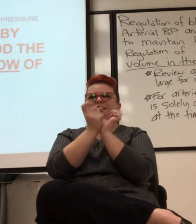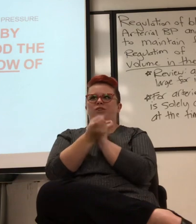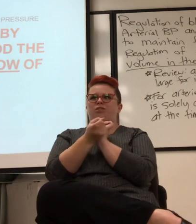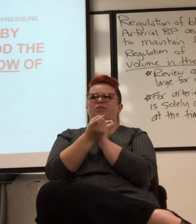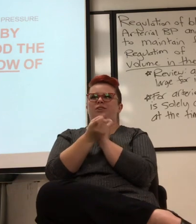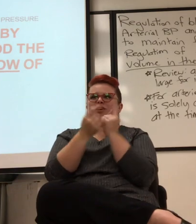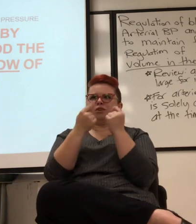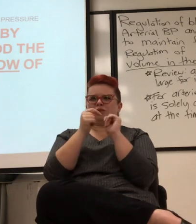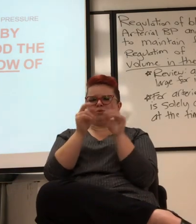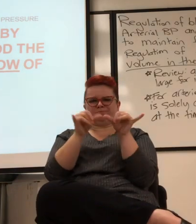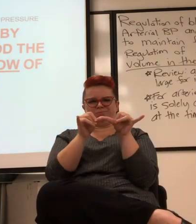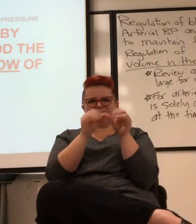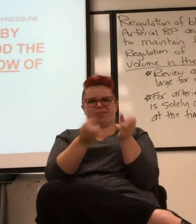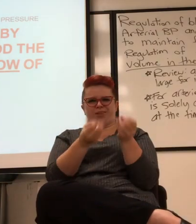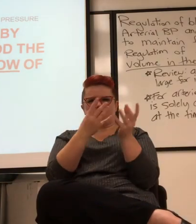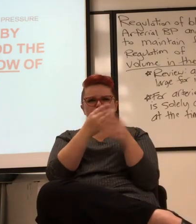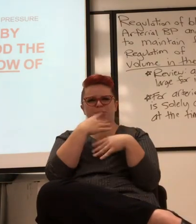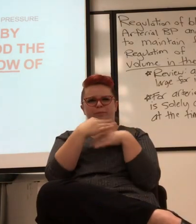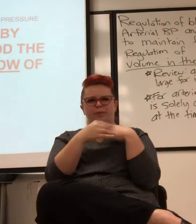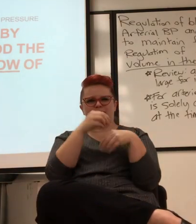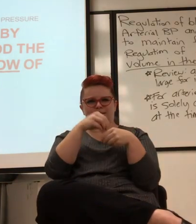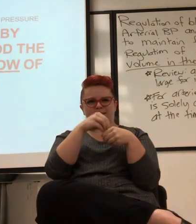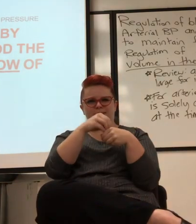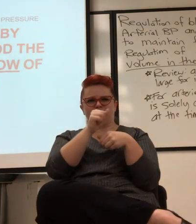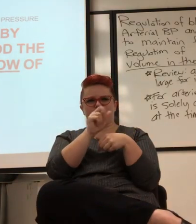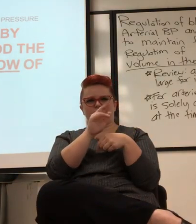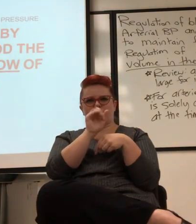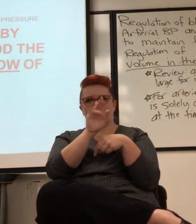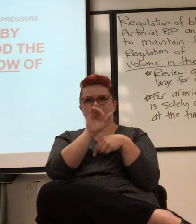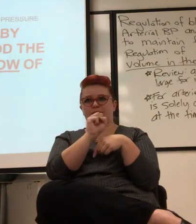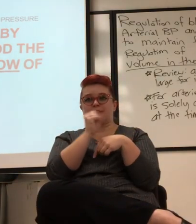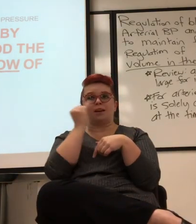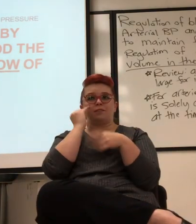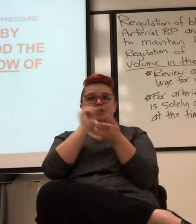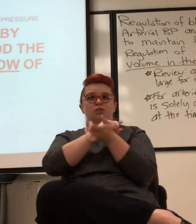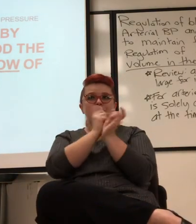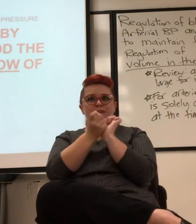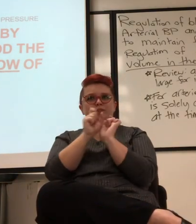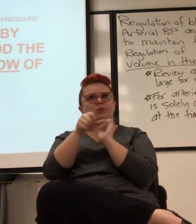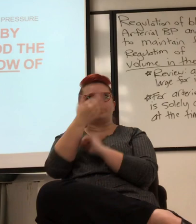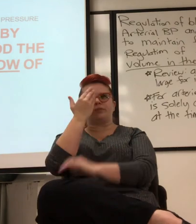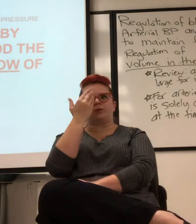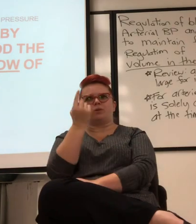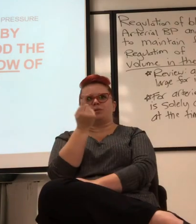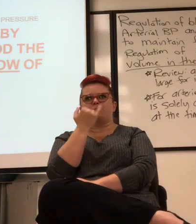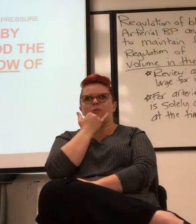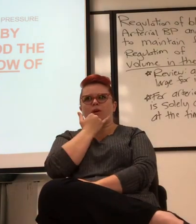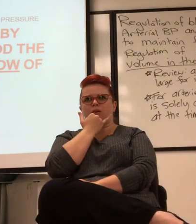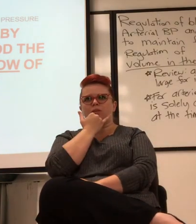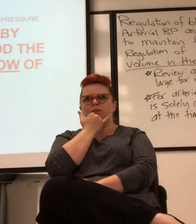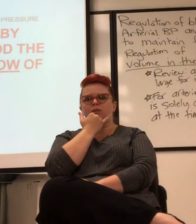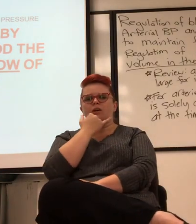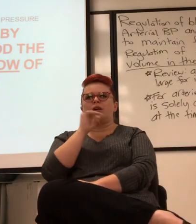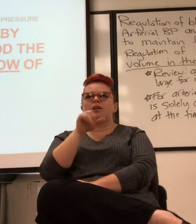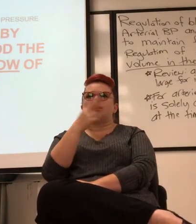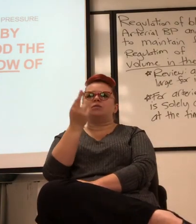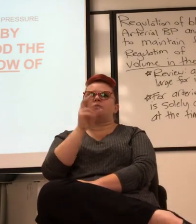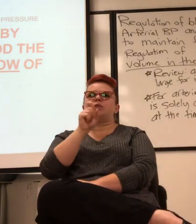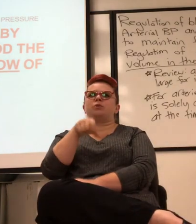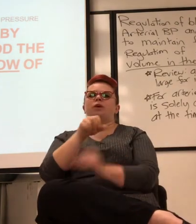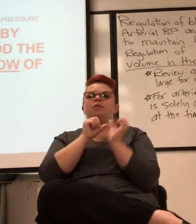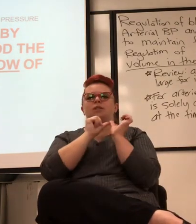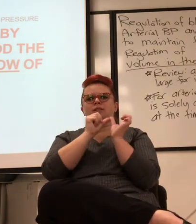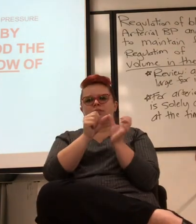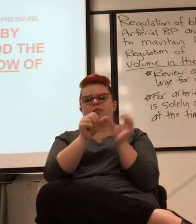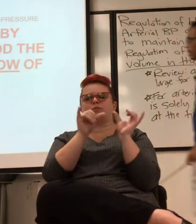how much blood is in the arteries. So if that is changing, you need to know, okay, something's going wrong. That's why you have to keep